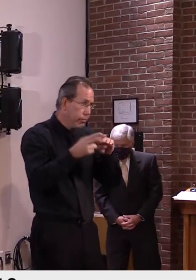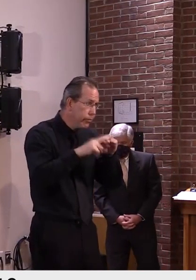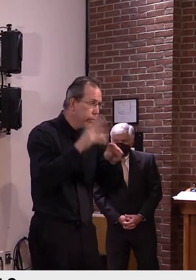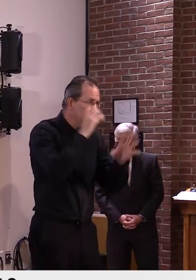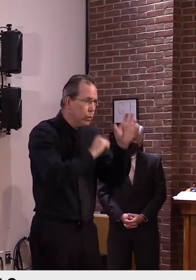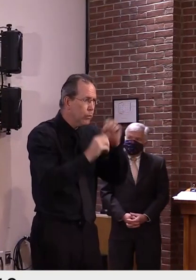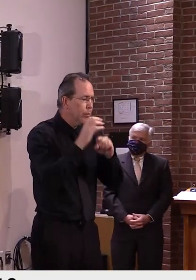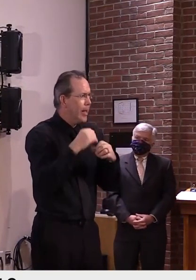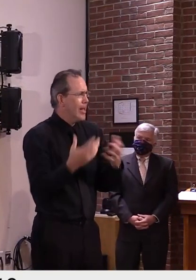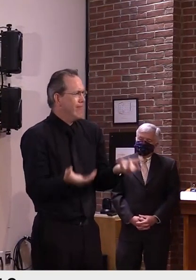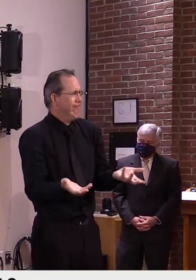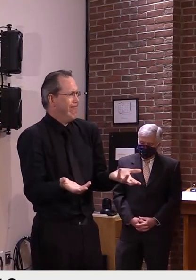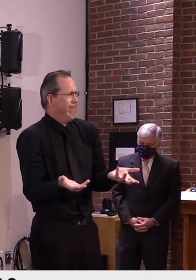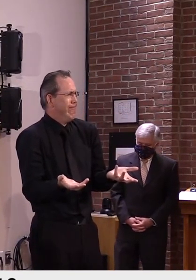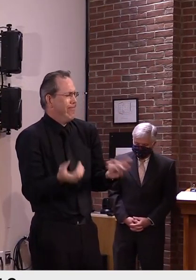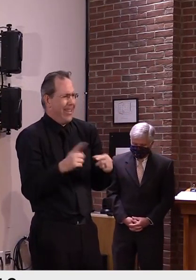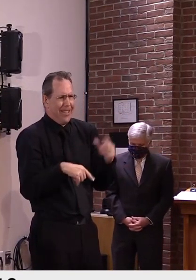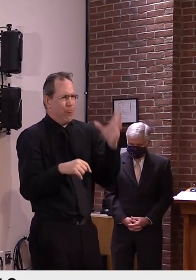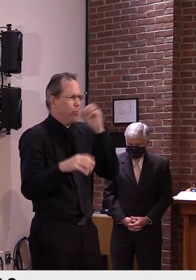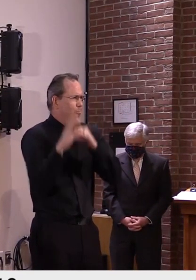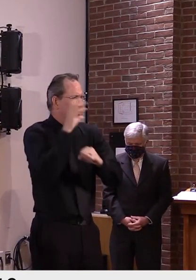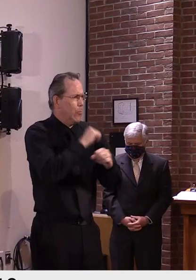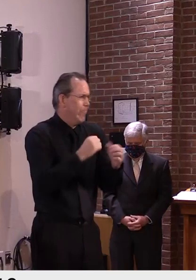interviews, contact tracing,